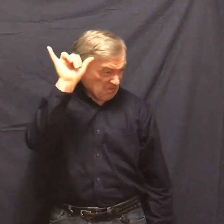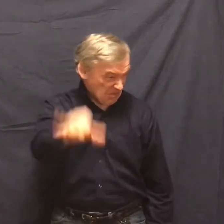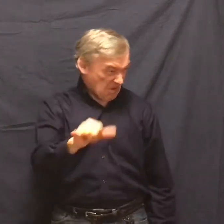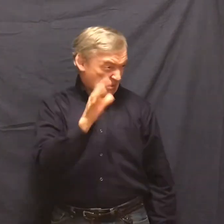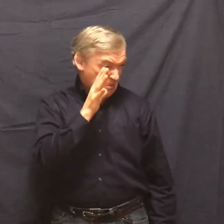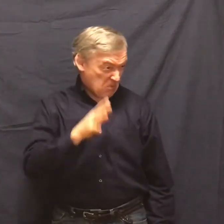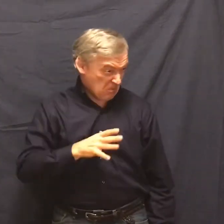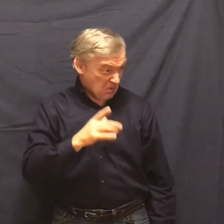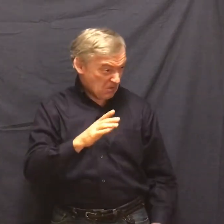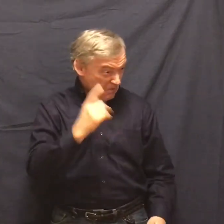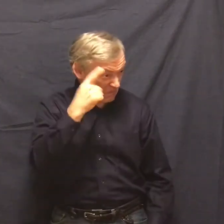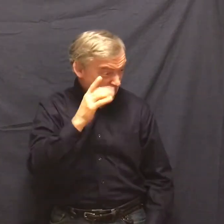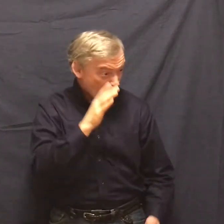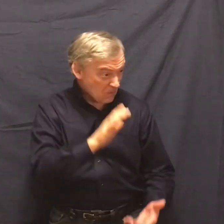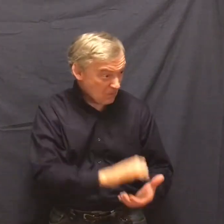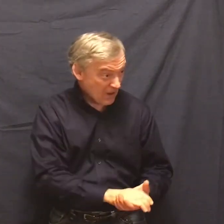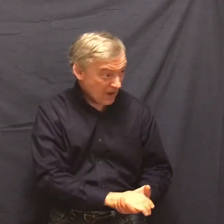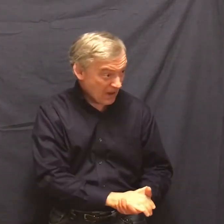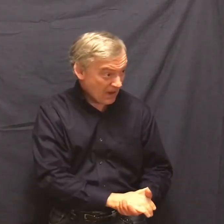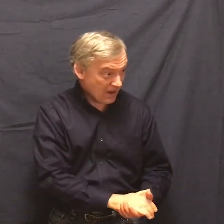"She's purty," said Lenny defensively.